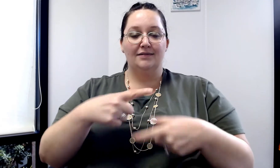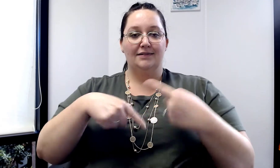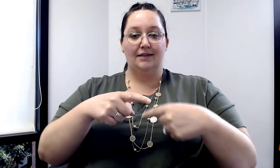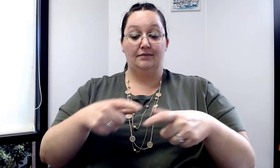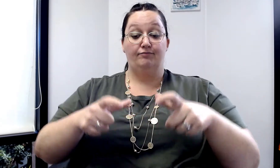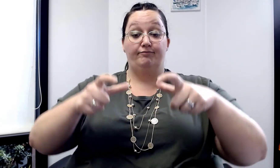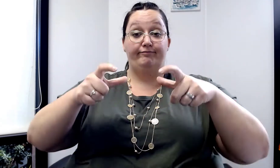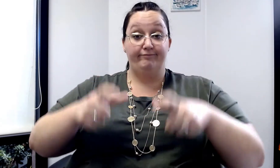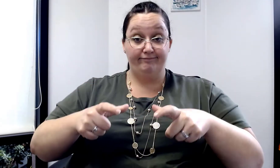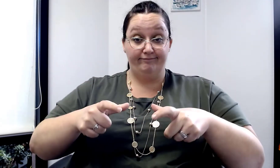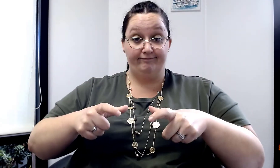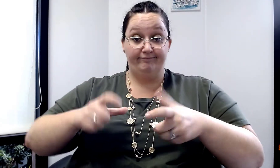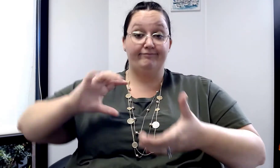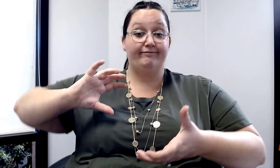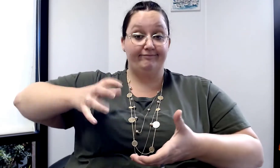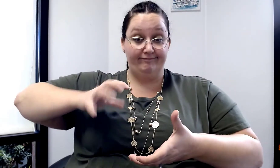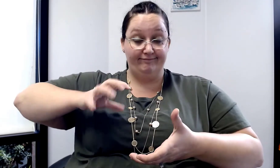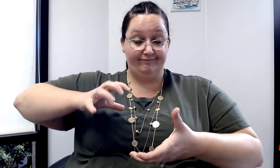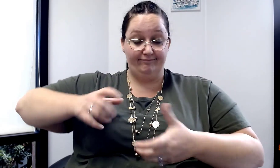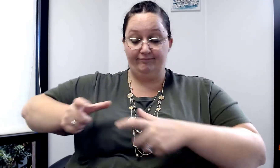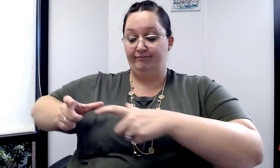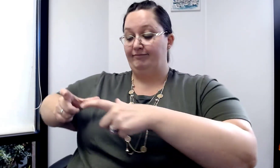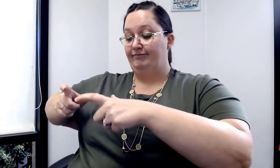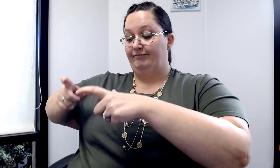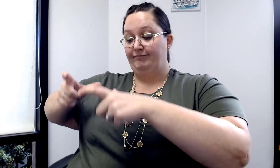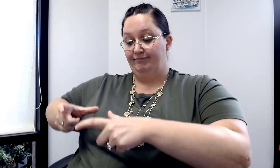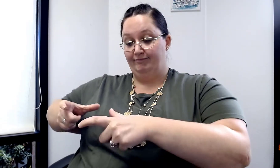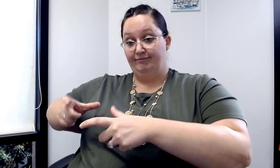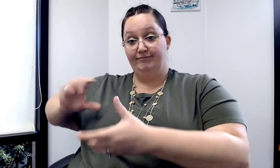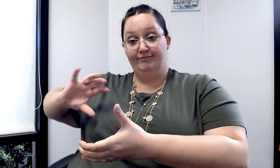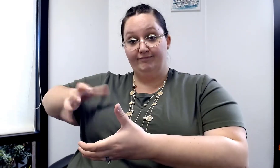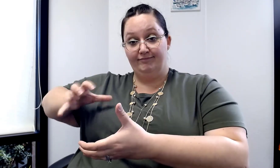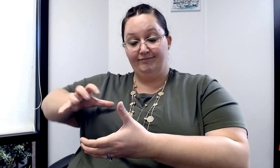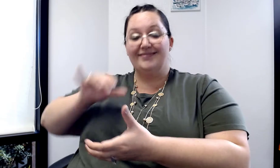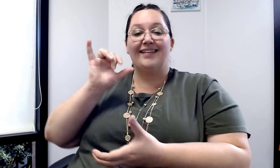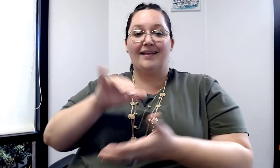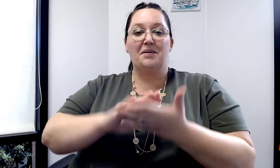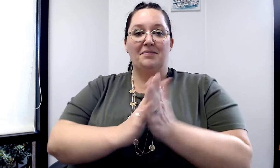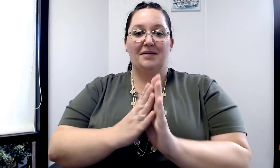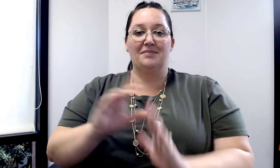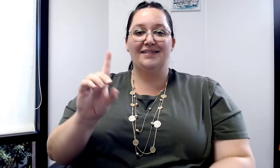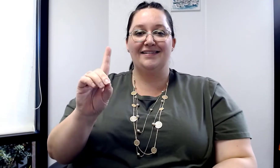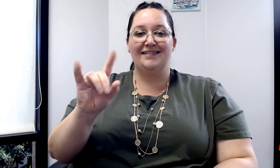You can add in the sign dish or plate, right, to become a dishwasher.